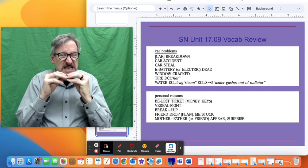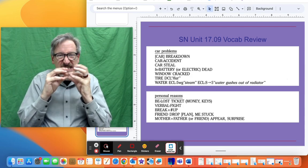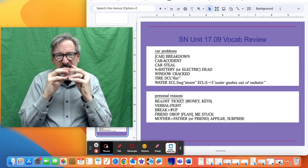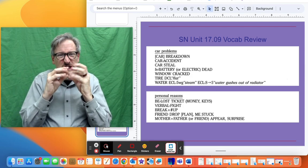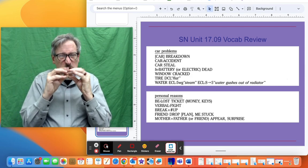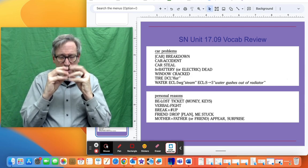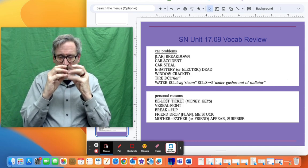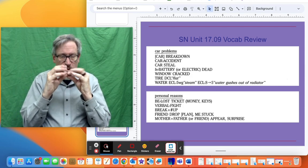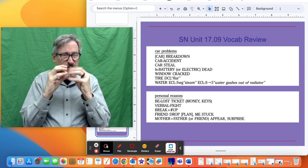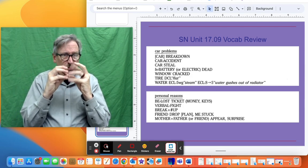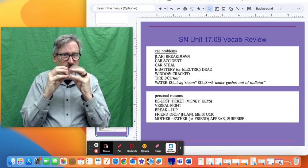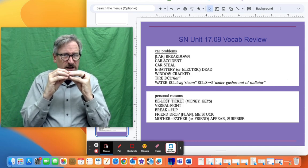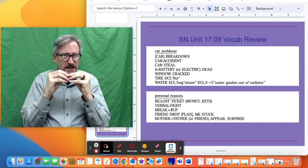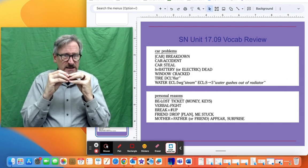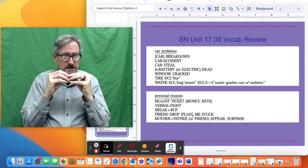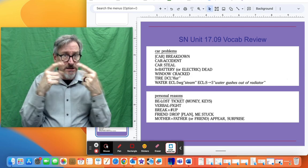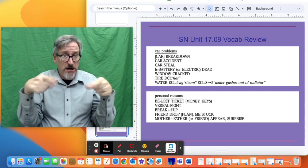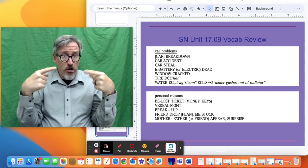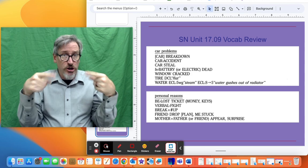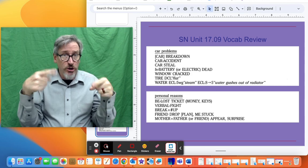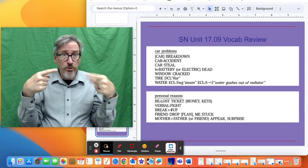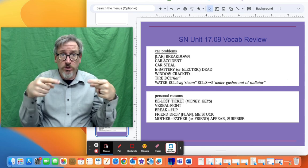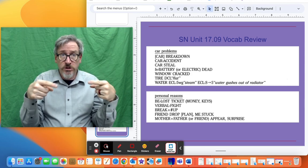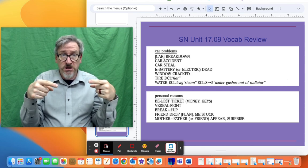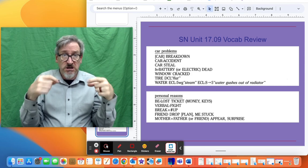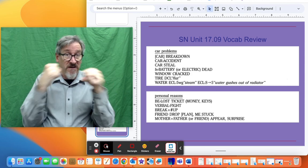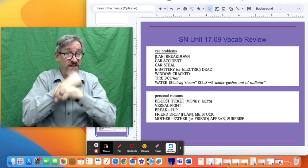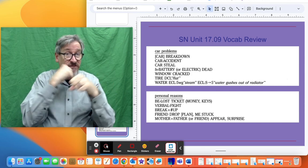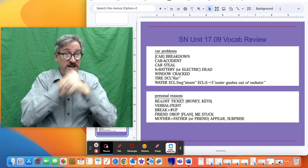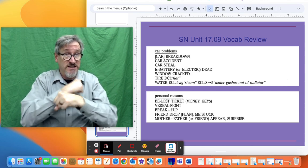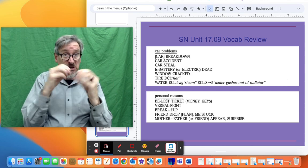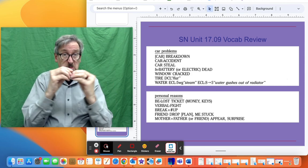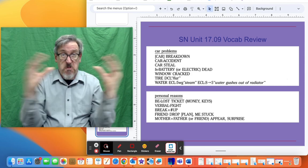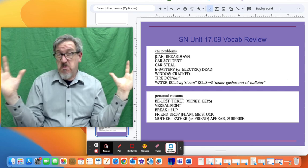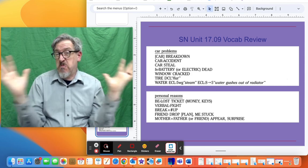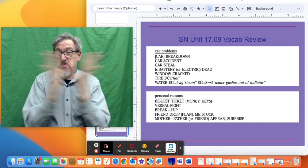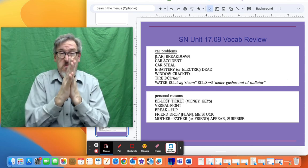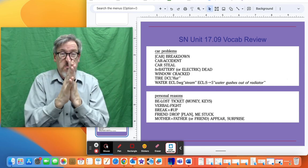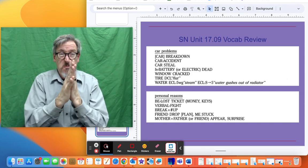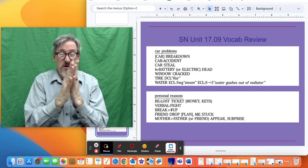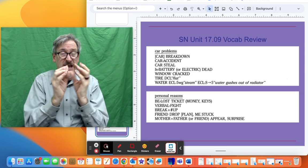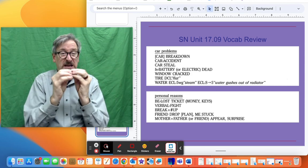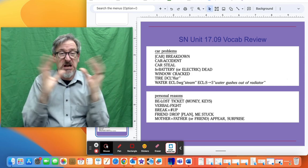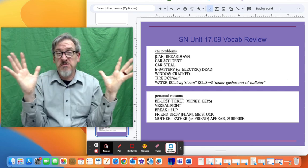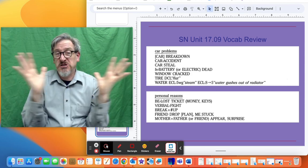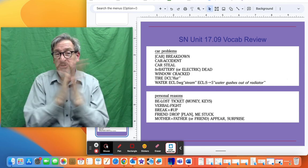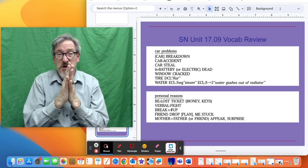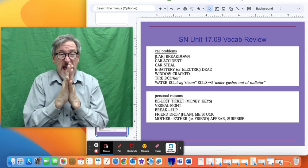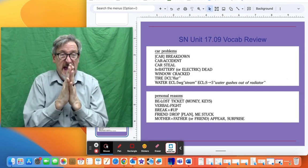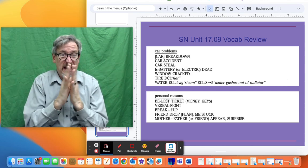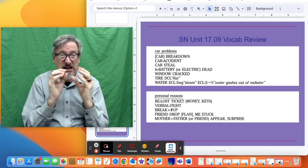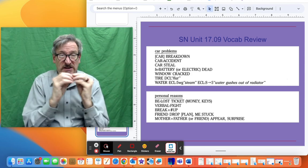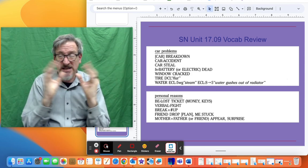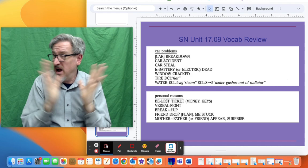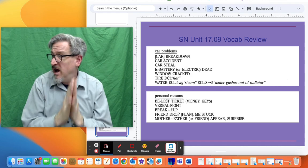This is squabble or verbal fight, argue, fight. It comes to a